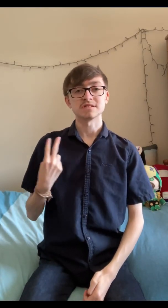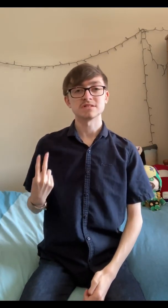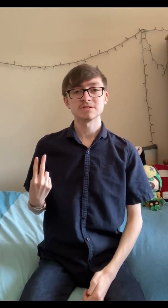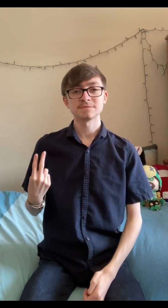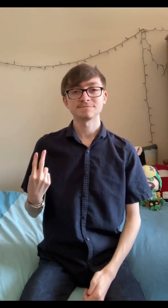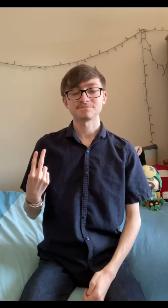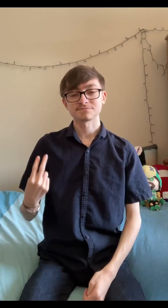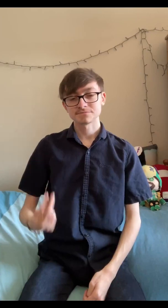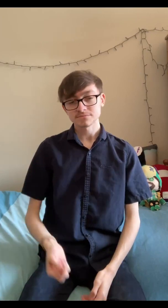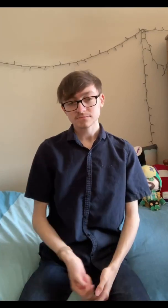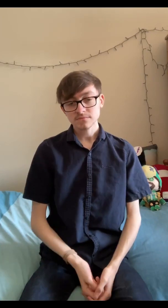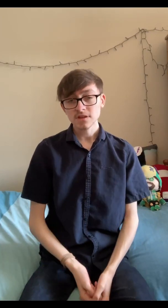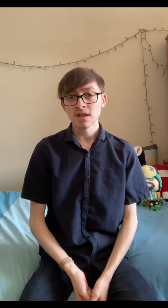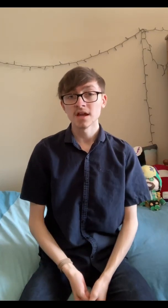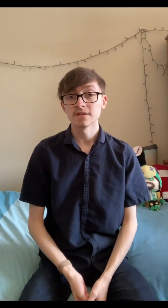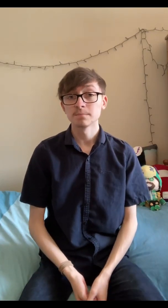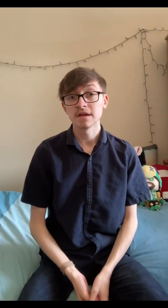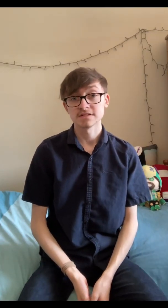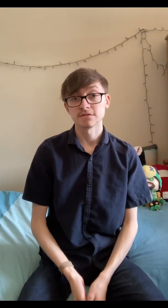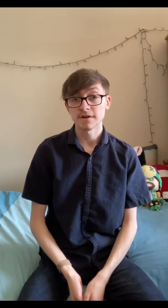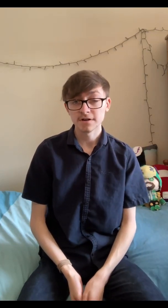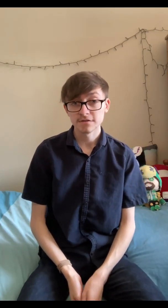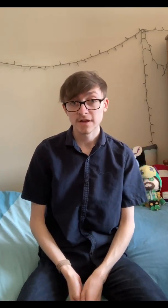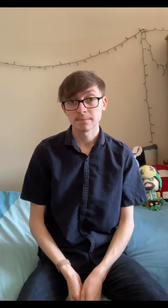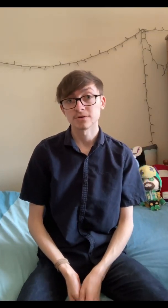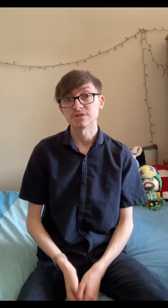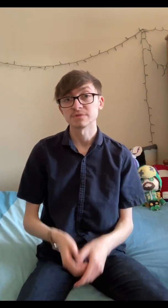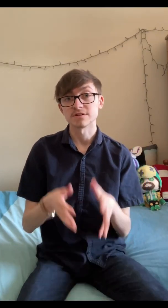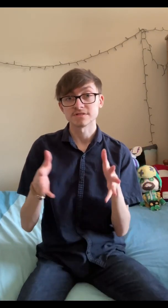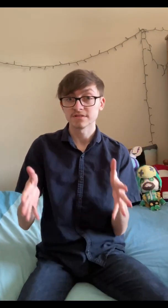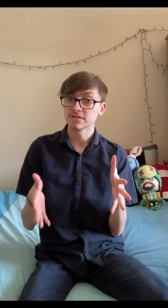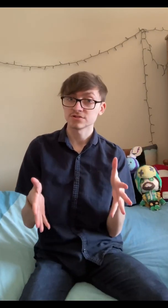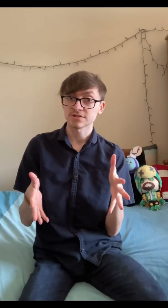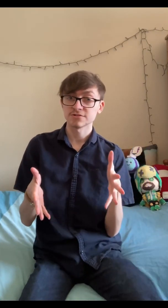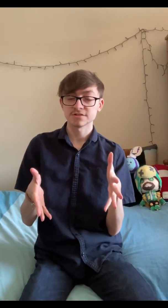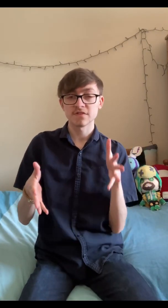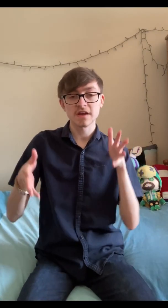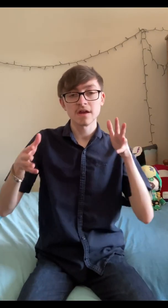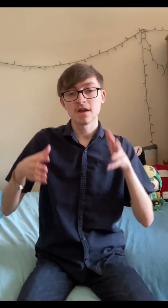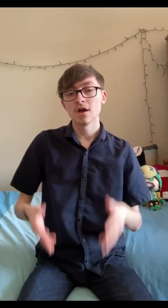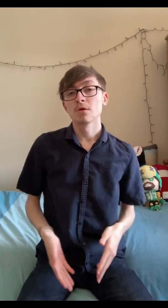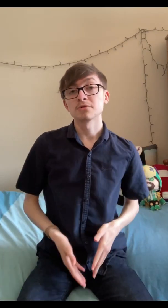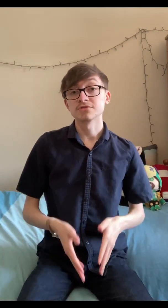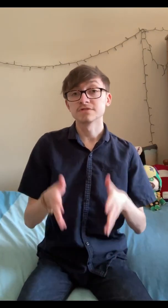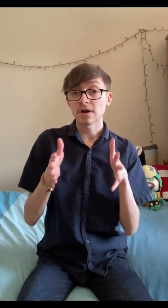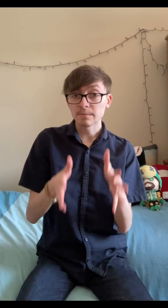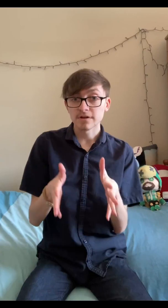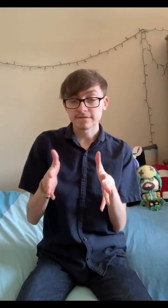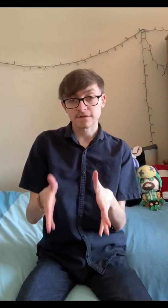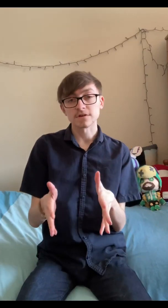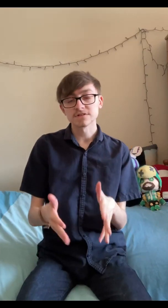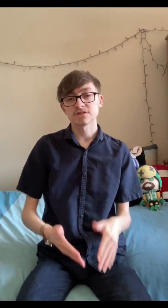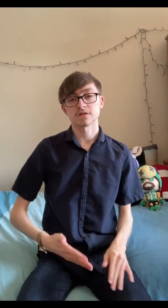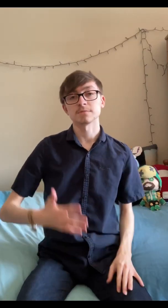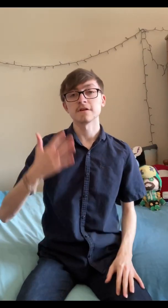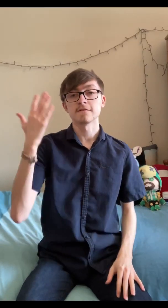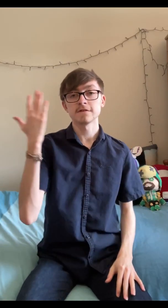2022. And then the BSL variant of that, because we know sentence structure is a thing, we'll do the timeline first. So that'd be